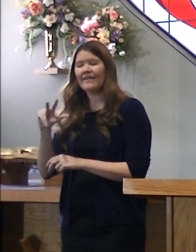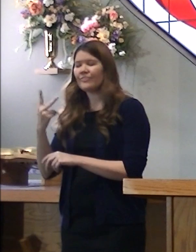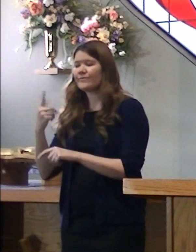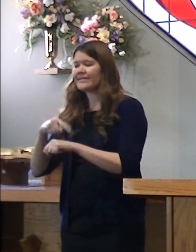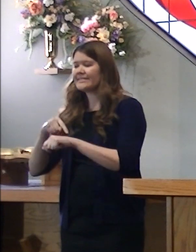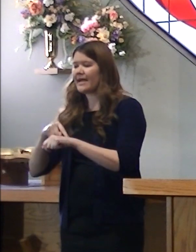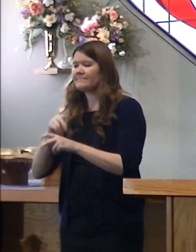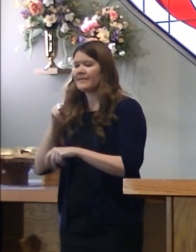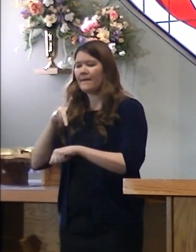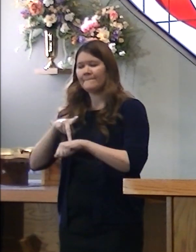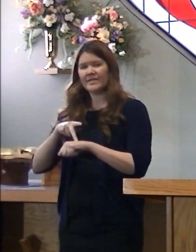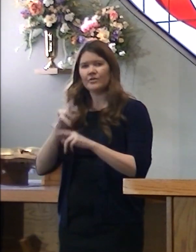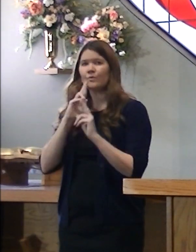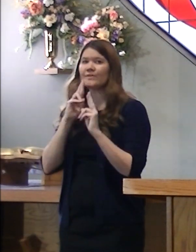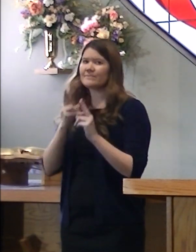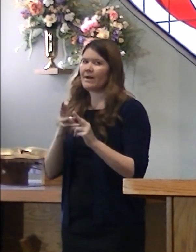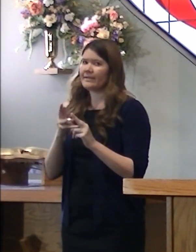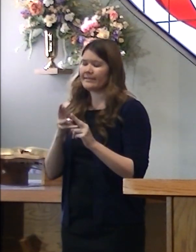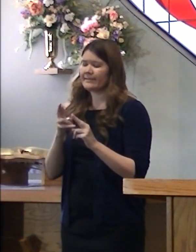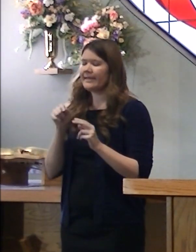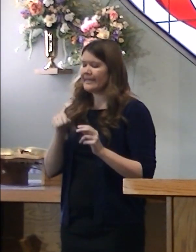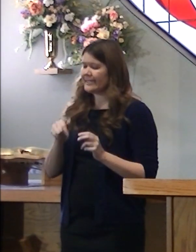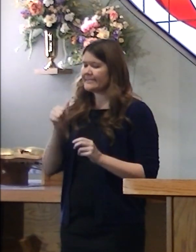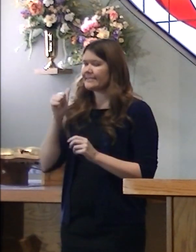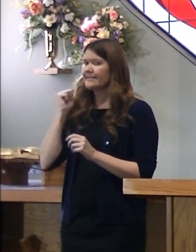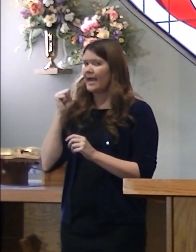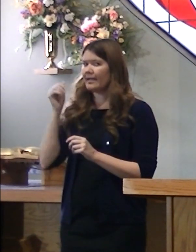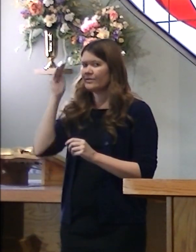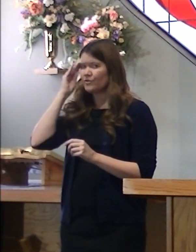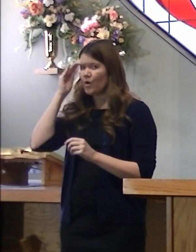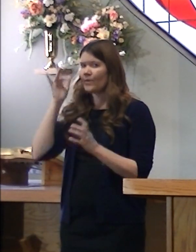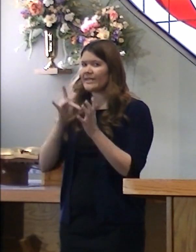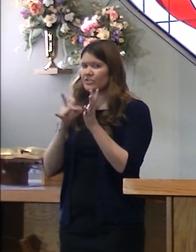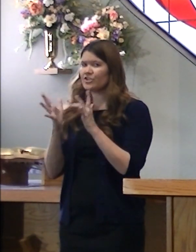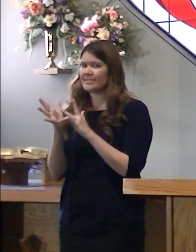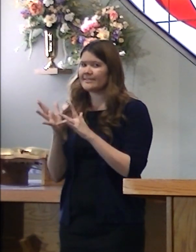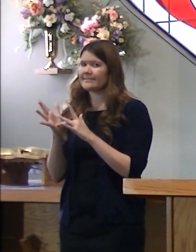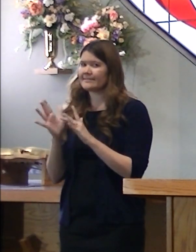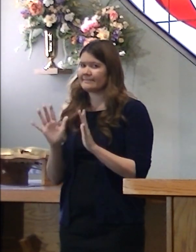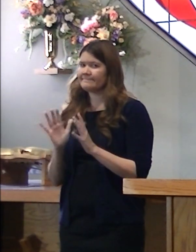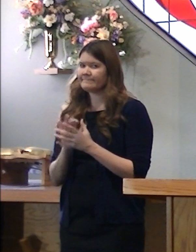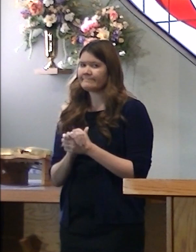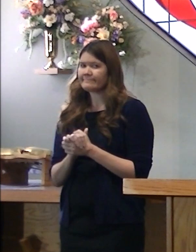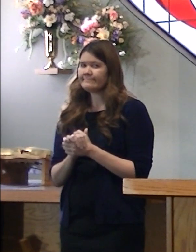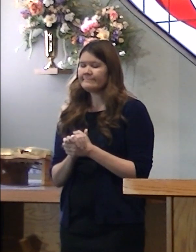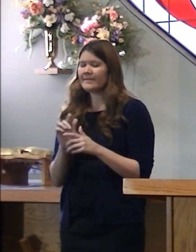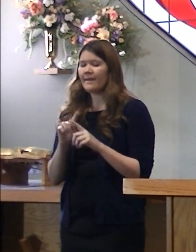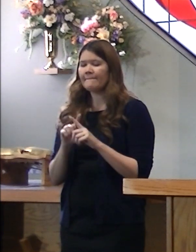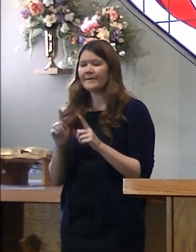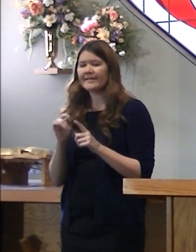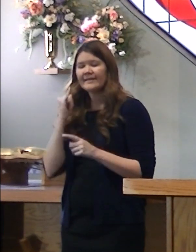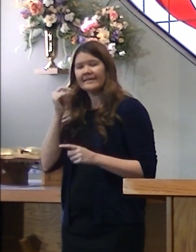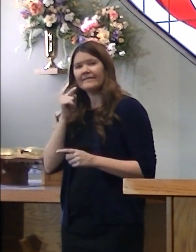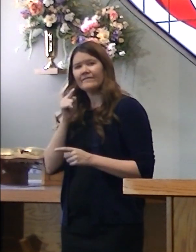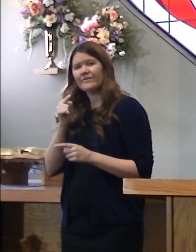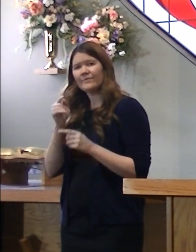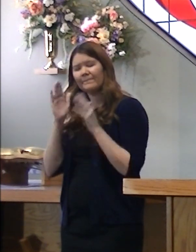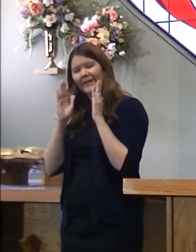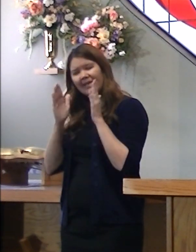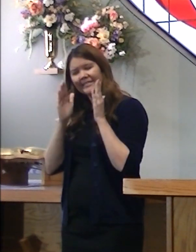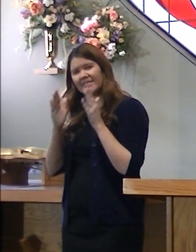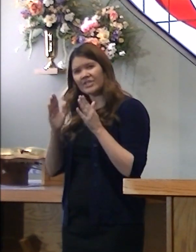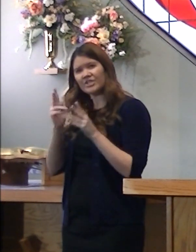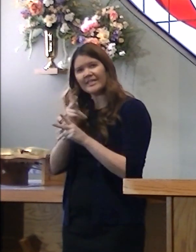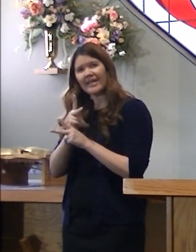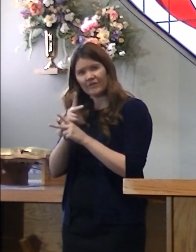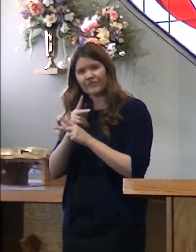times Peter gave an answer. He denied knowing Jesus. But if you were listening carefully as